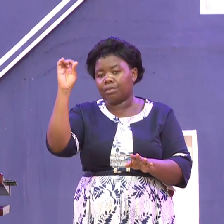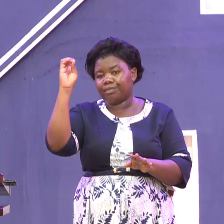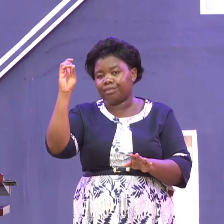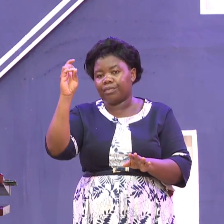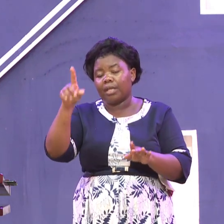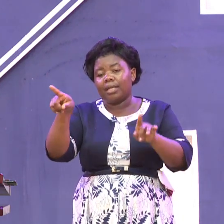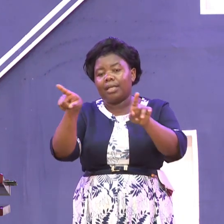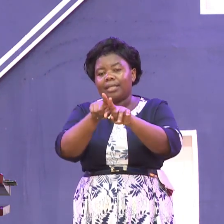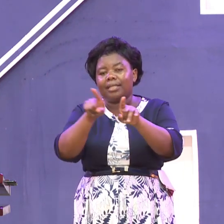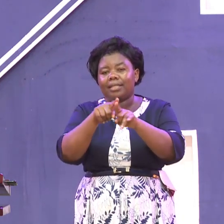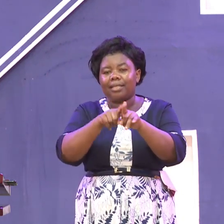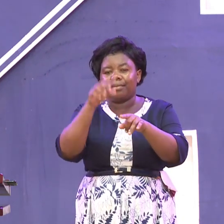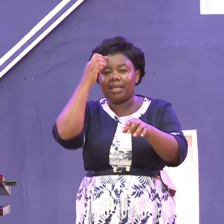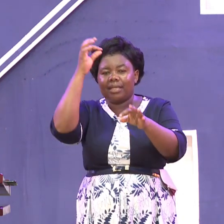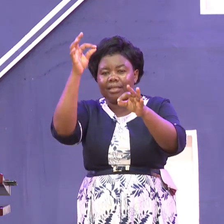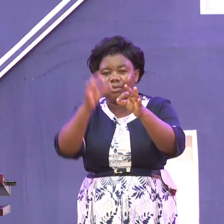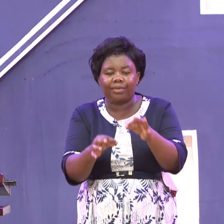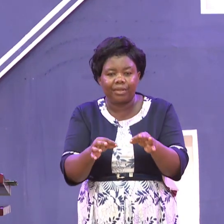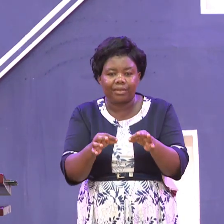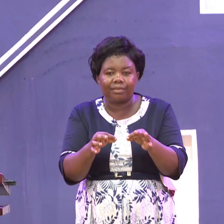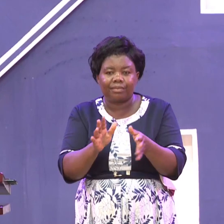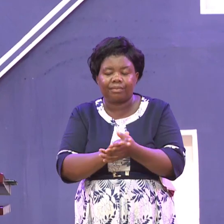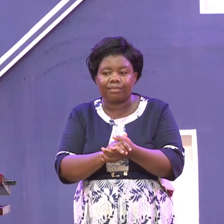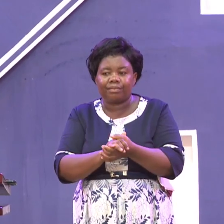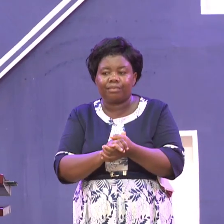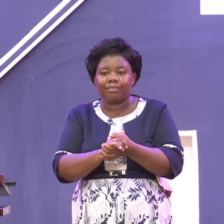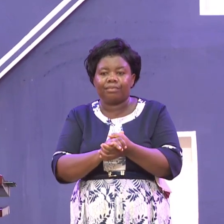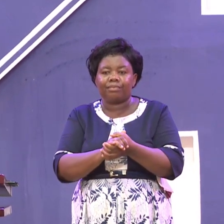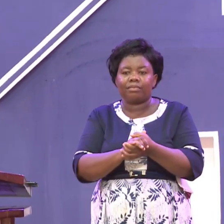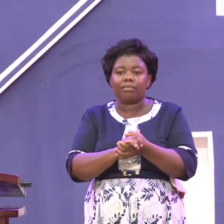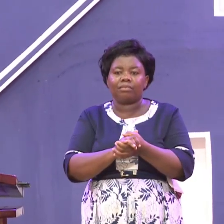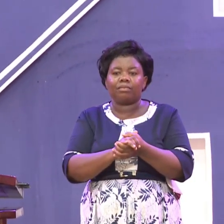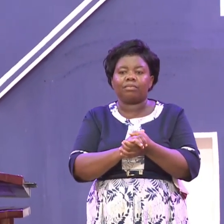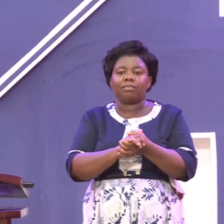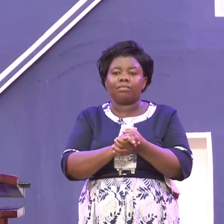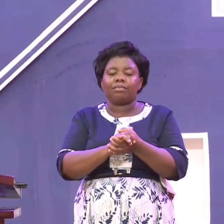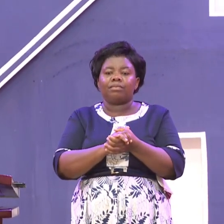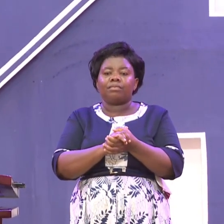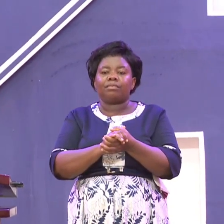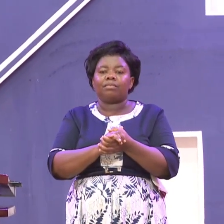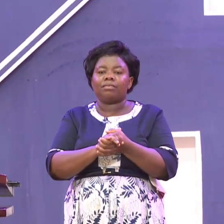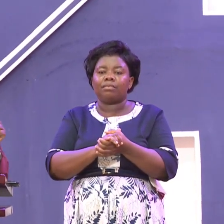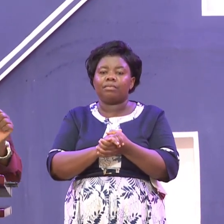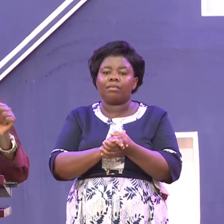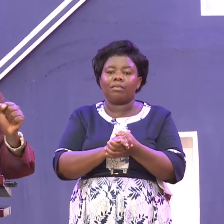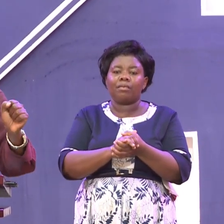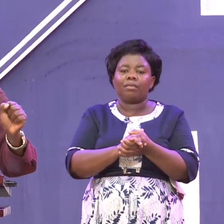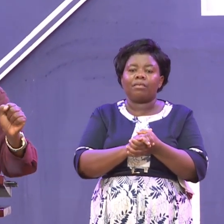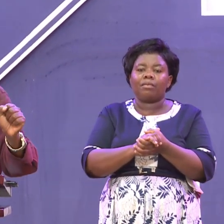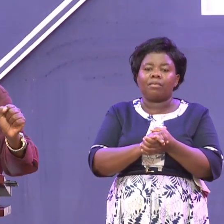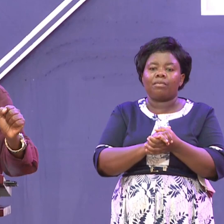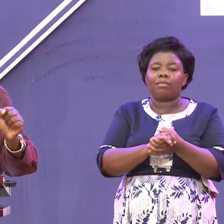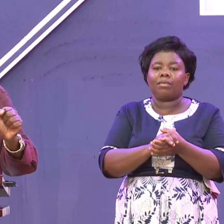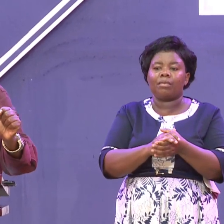okukiriza. The shield is spoken of in Ephesians chapter 6 as faith.